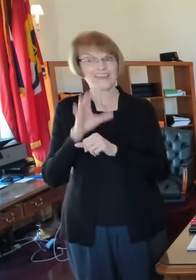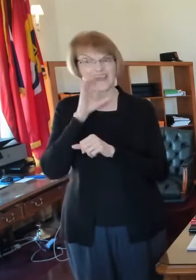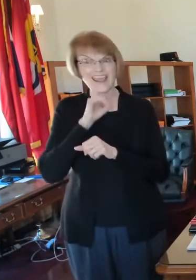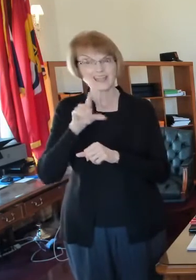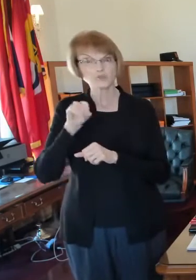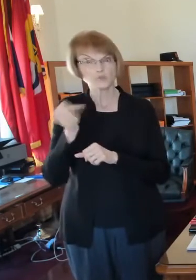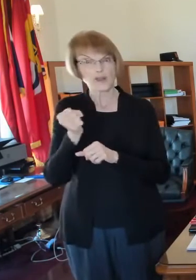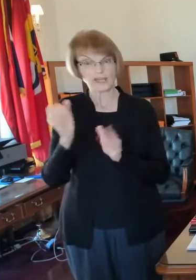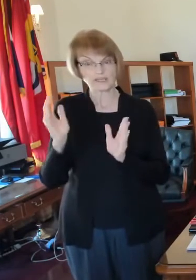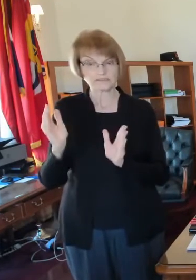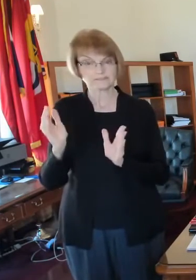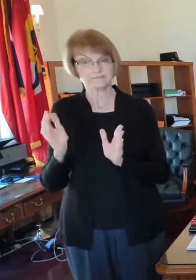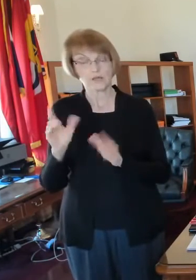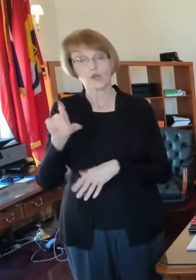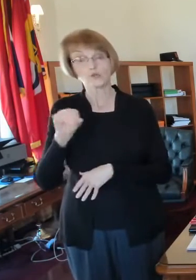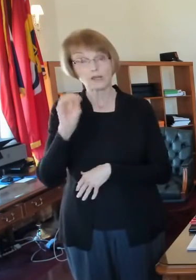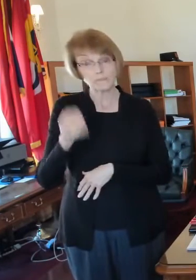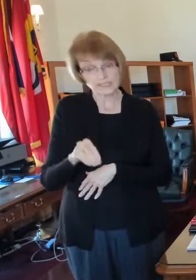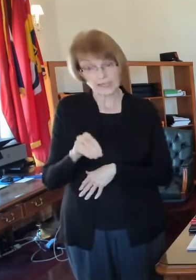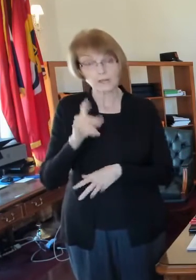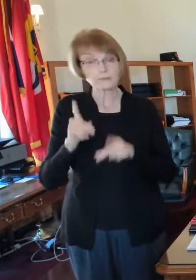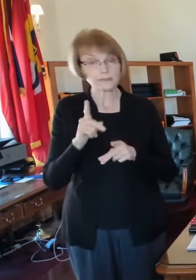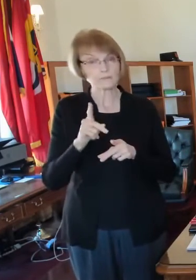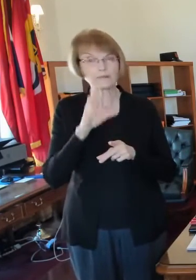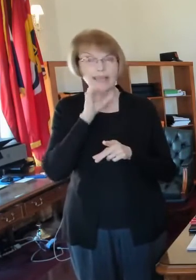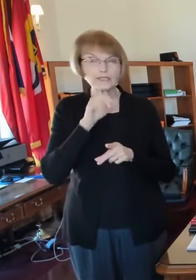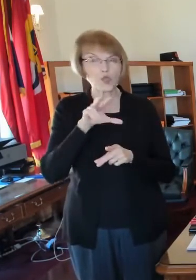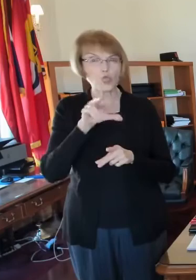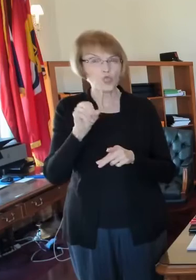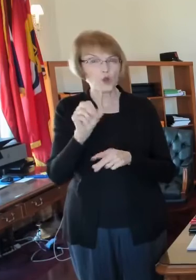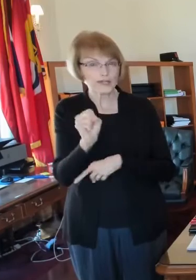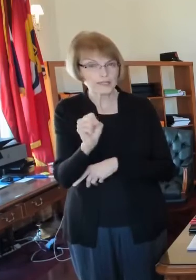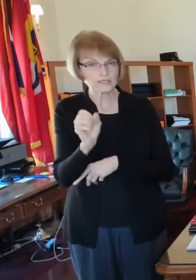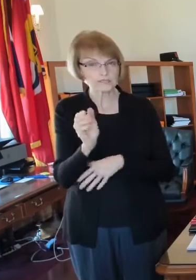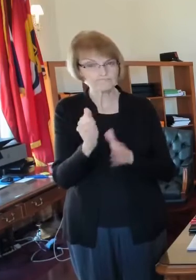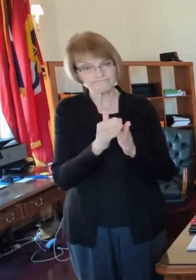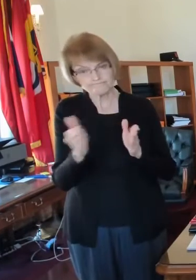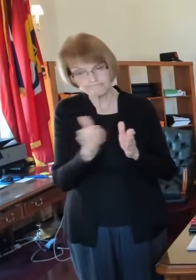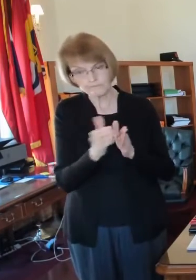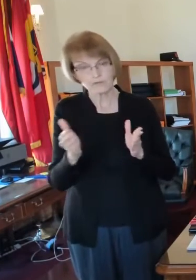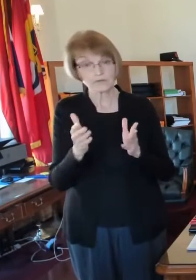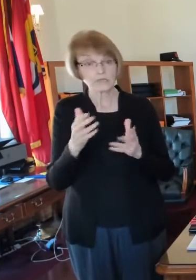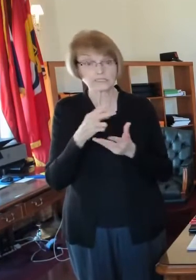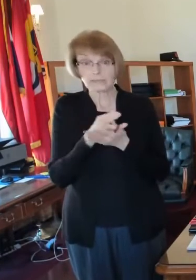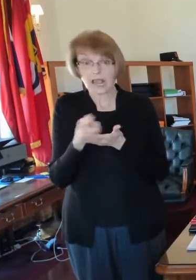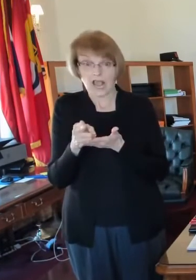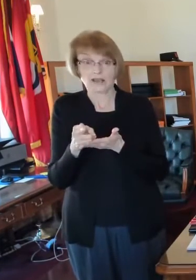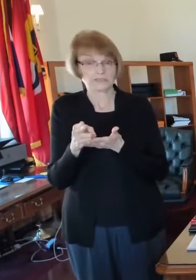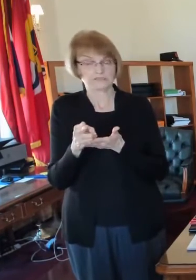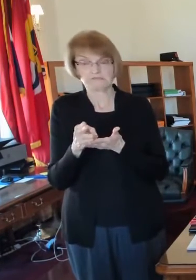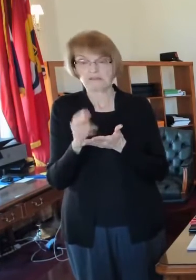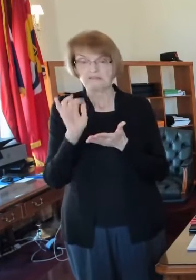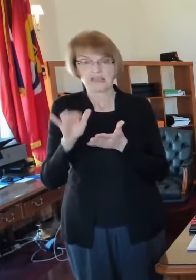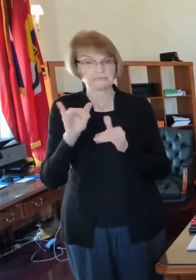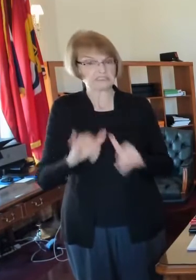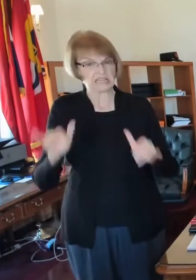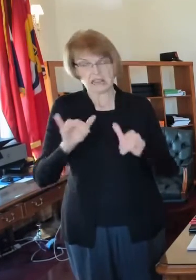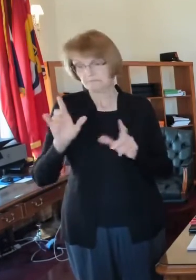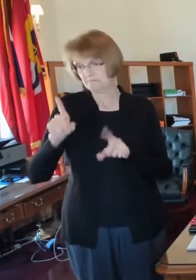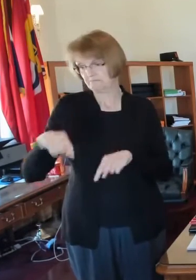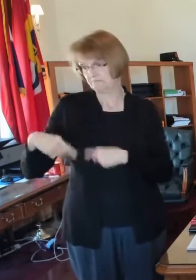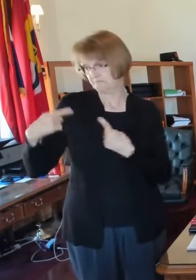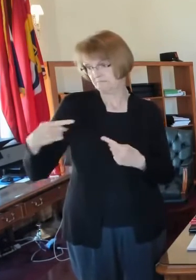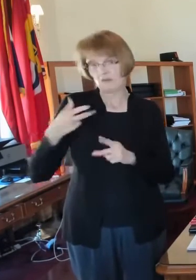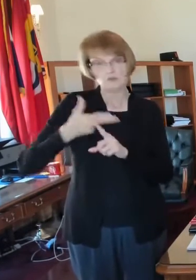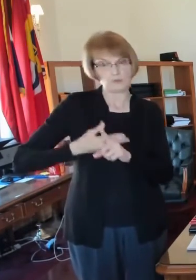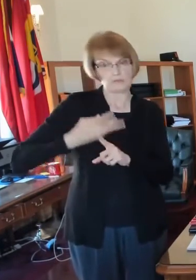20s. 20% have been folks in their 30s. To be honest with you, it has been like that for